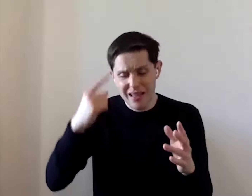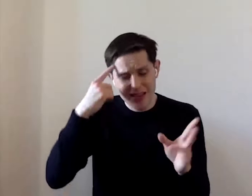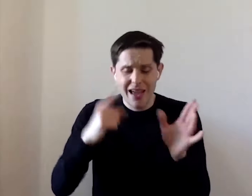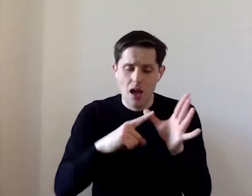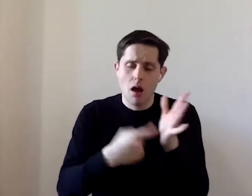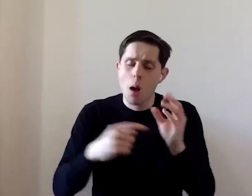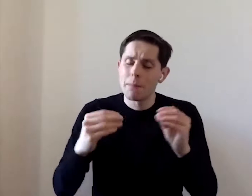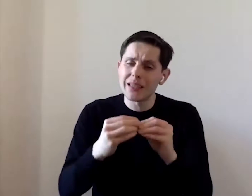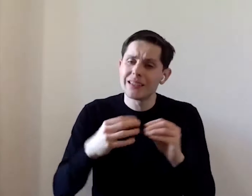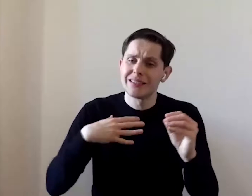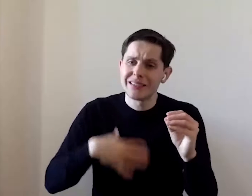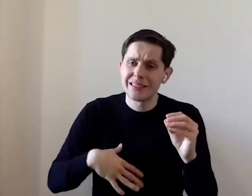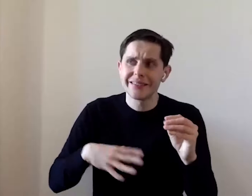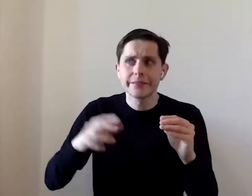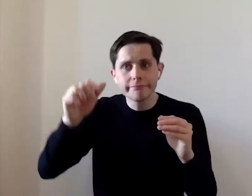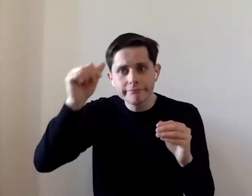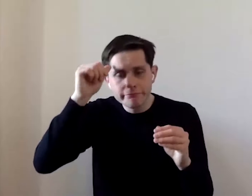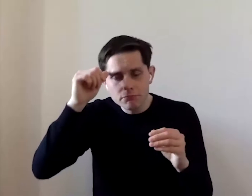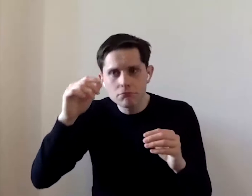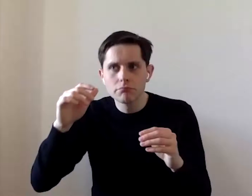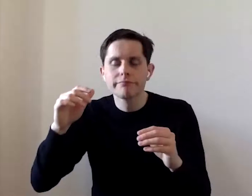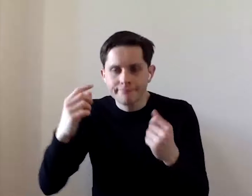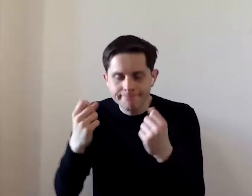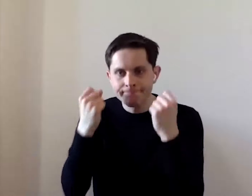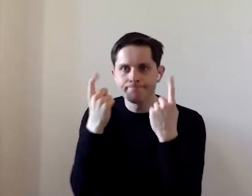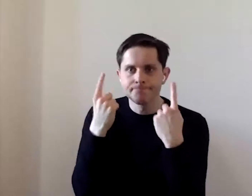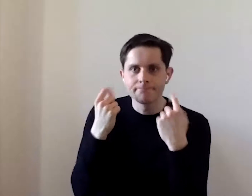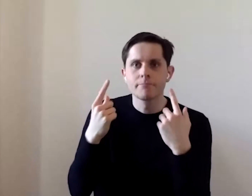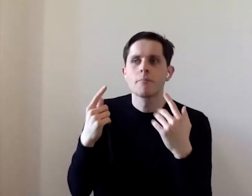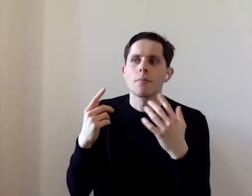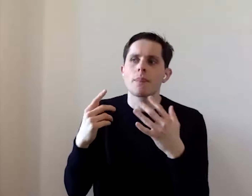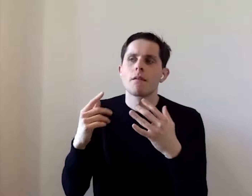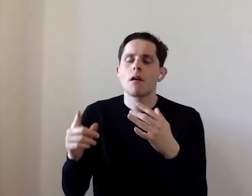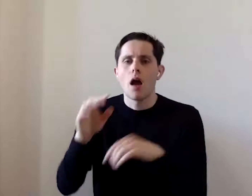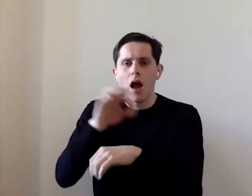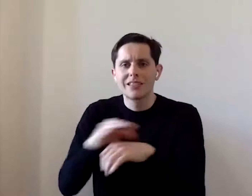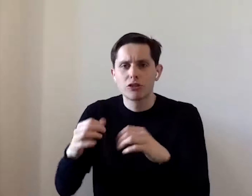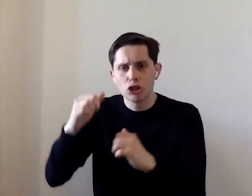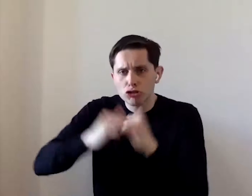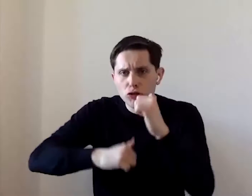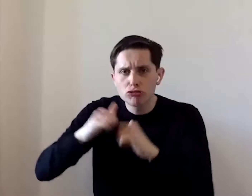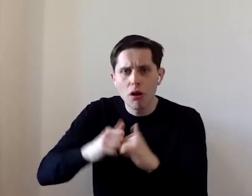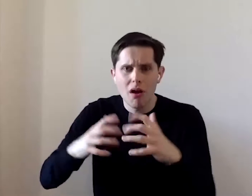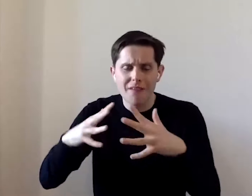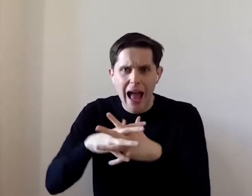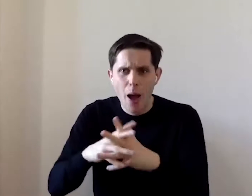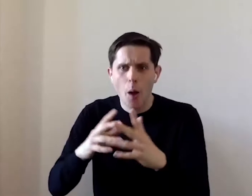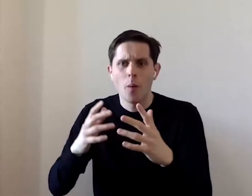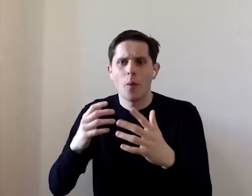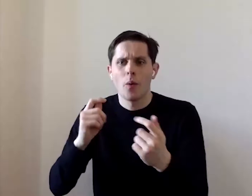I think it just needs to be, you know, a acknowledgement and attention to detail in that from the ARB, that having